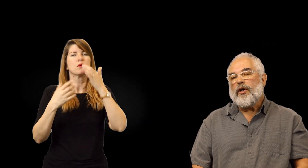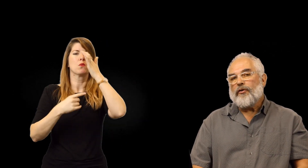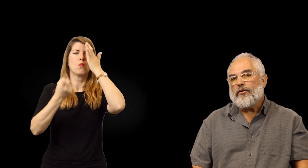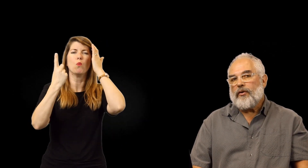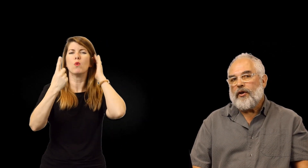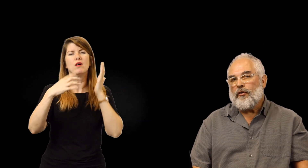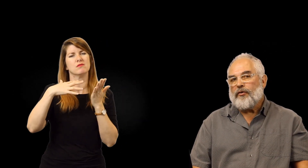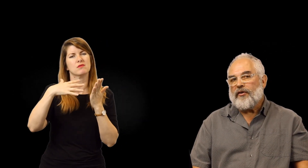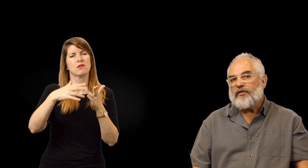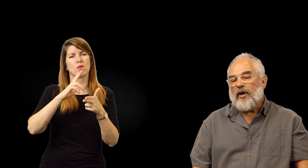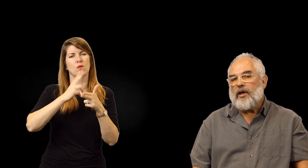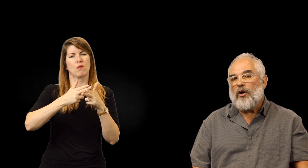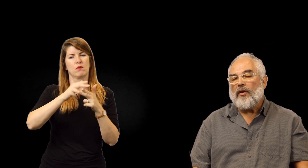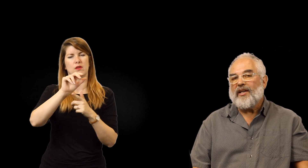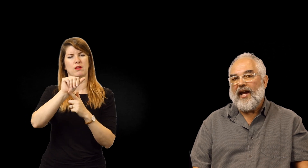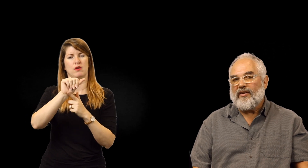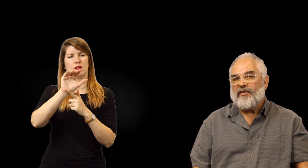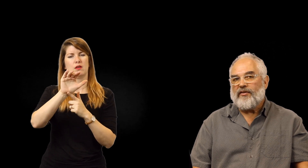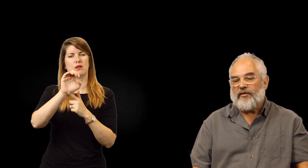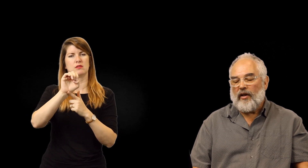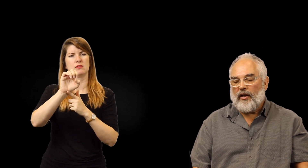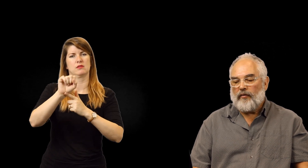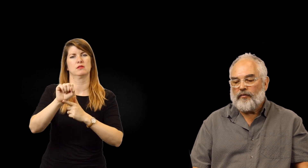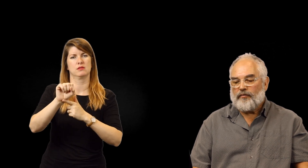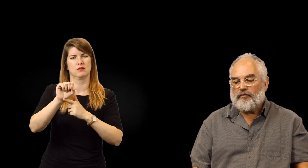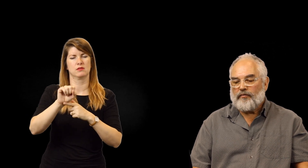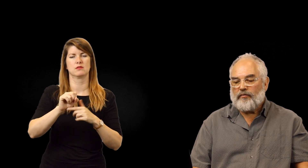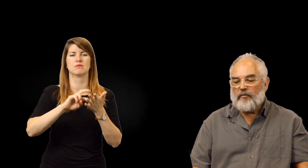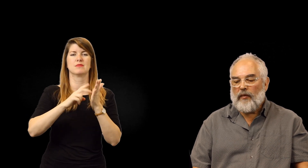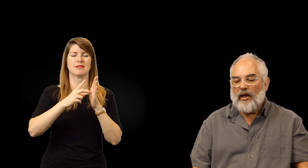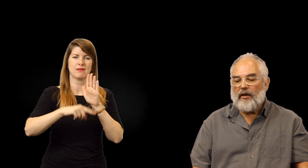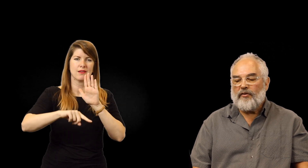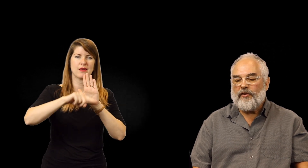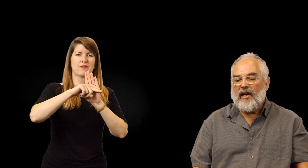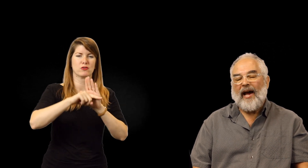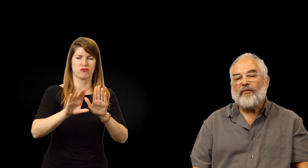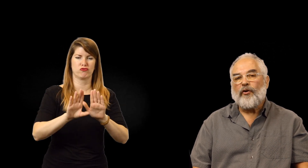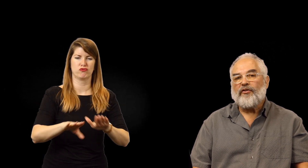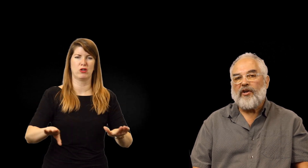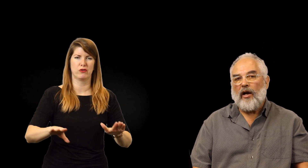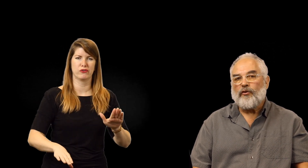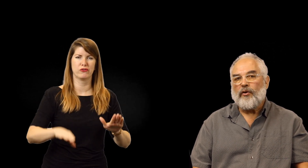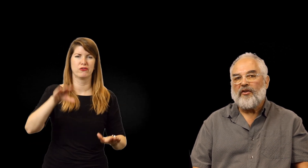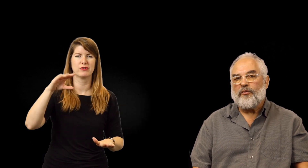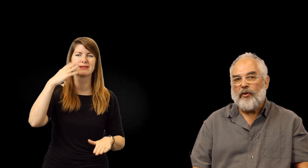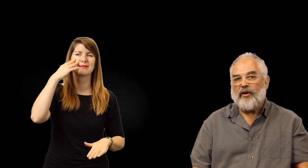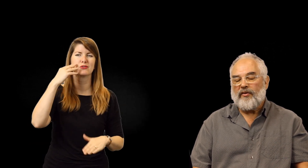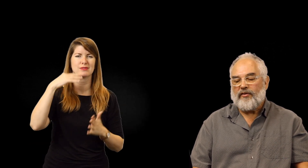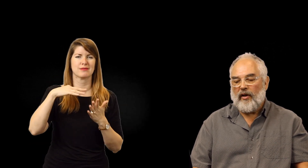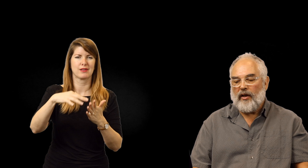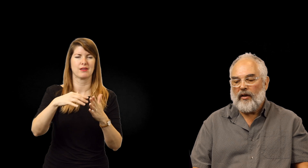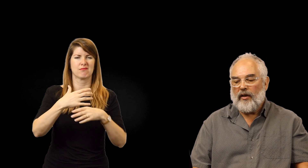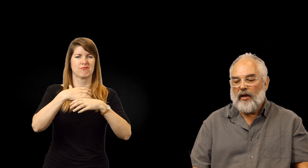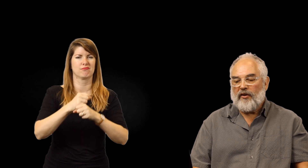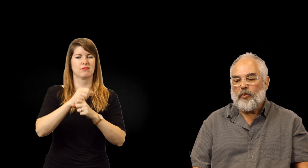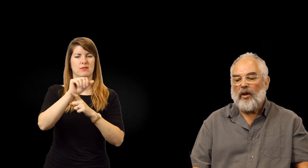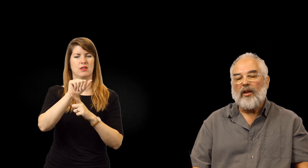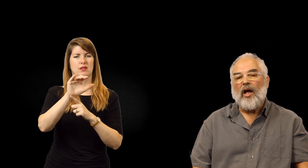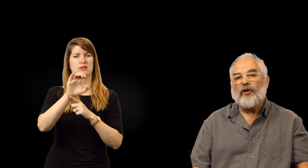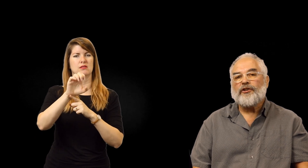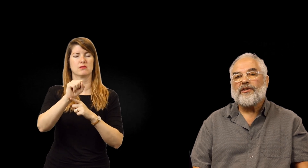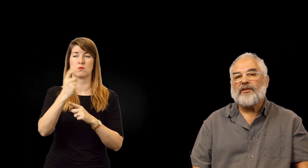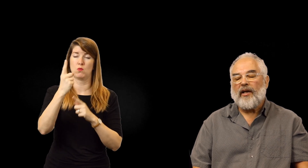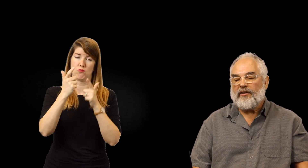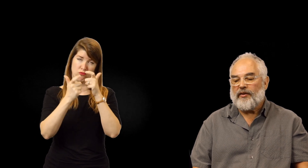So there's a study called the ACEs study, and it's the Adverse Childhood Experience Study. And it's one